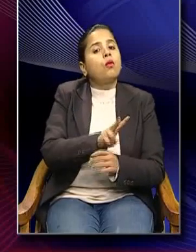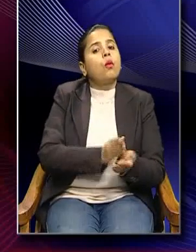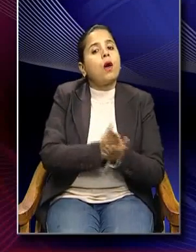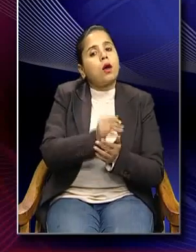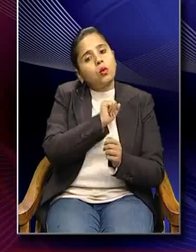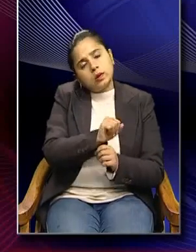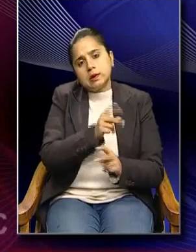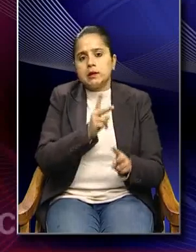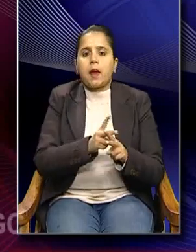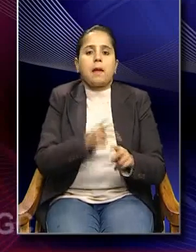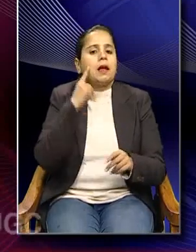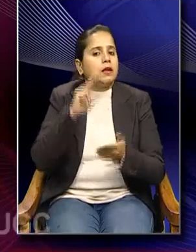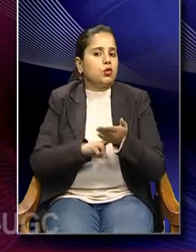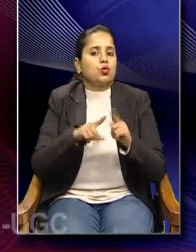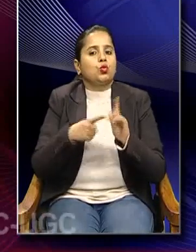an intrinsic value.